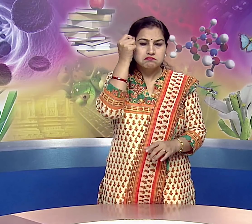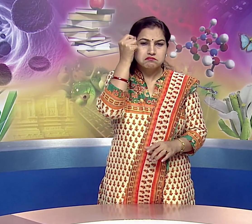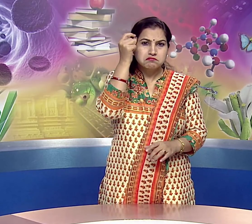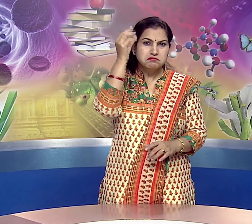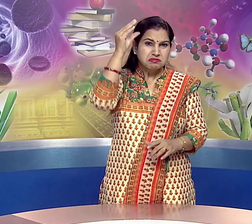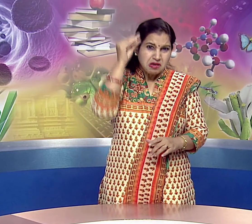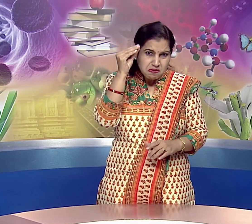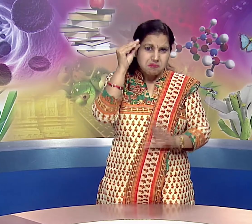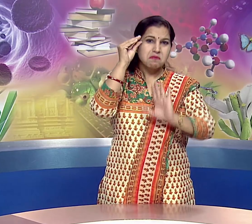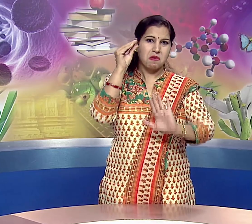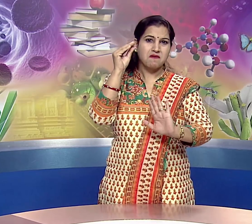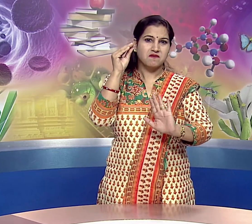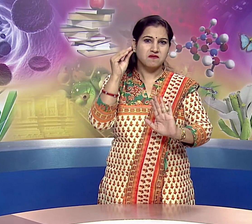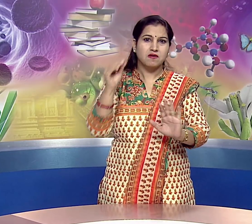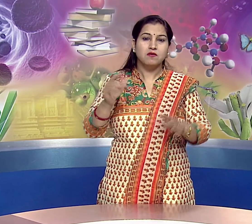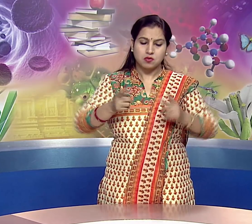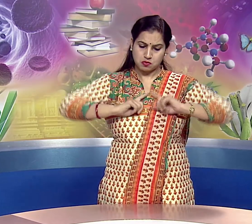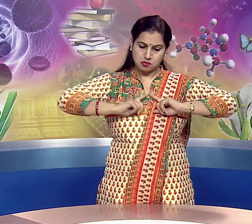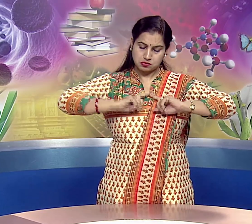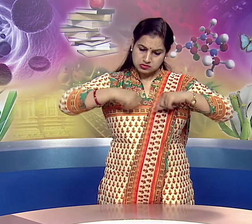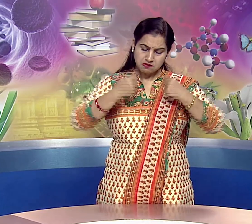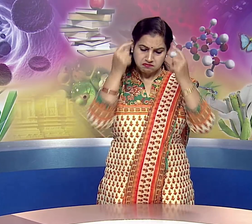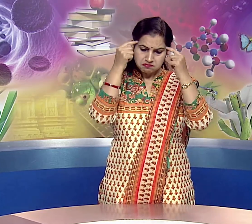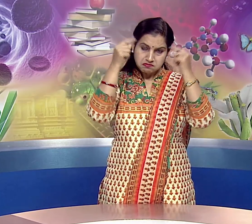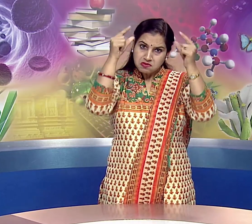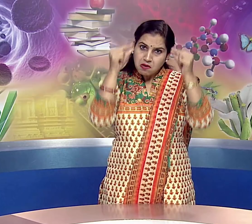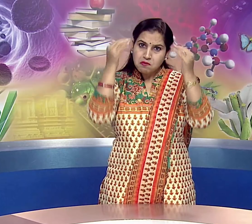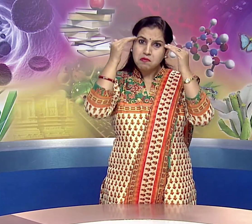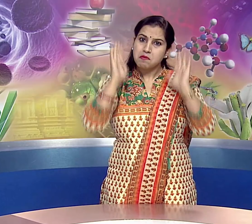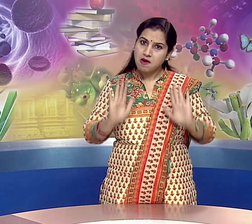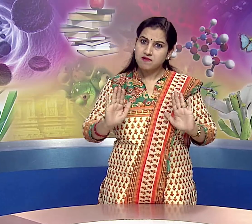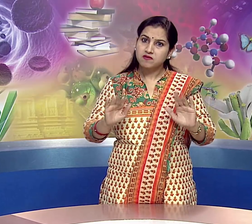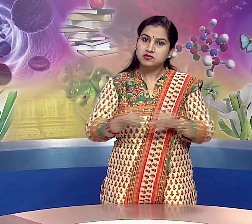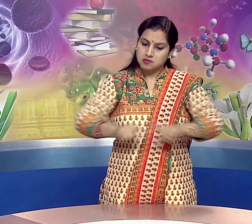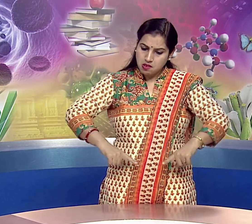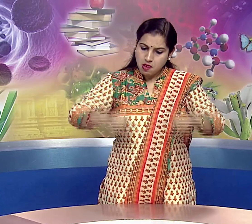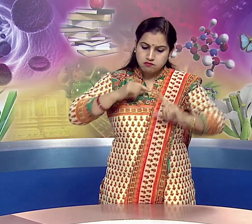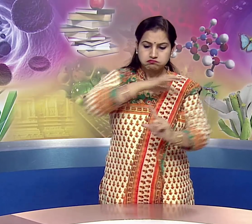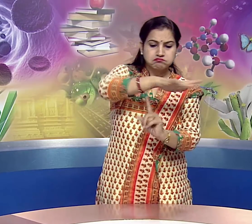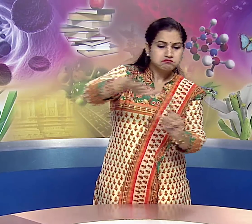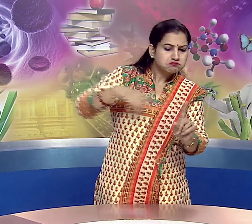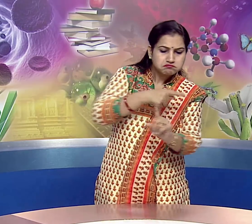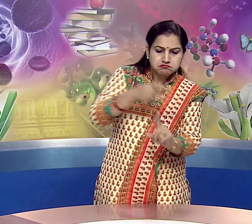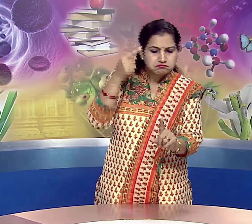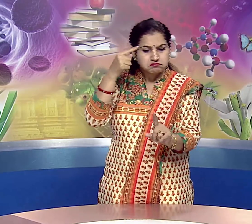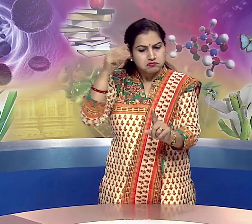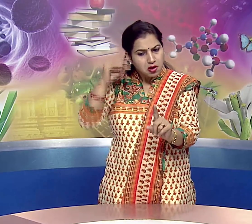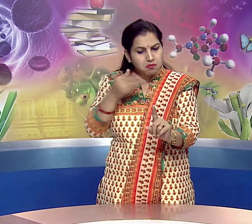understanding of ourselves and life around us.